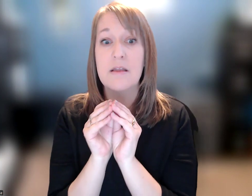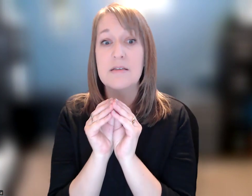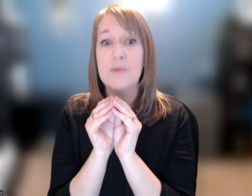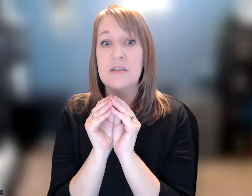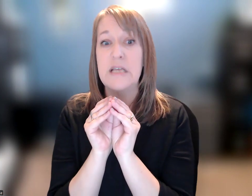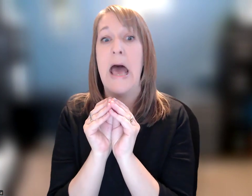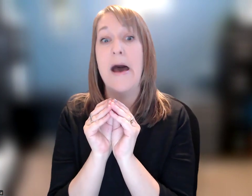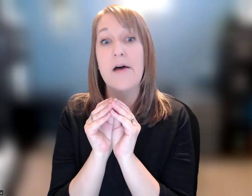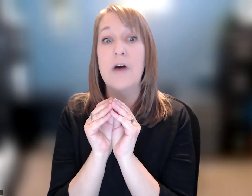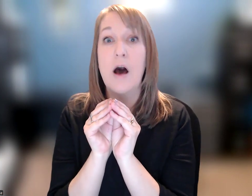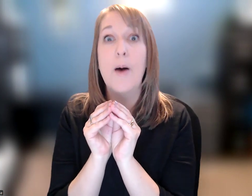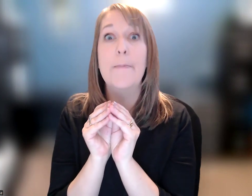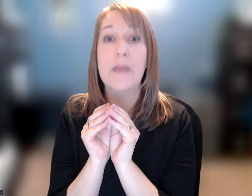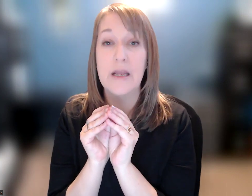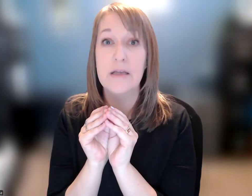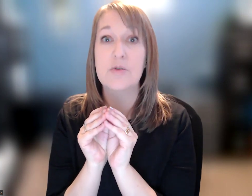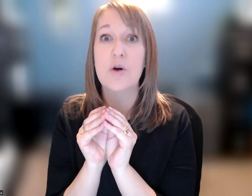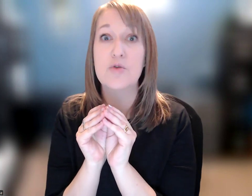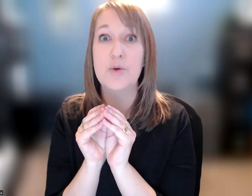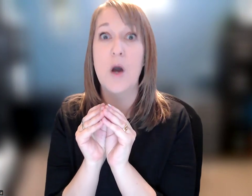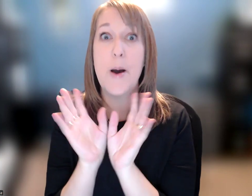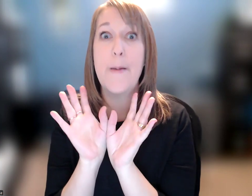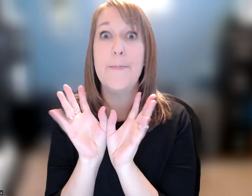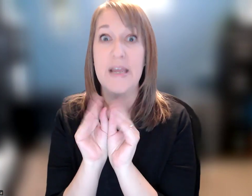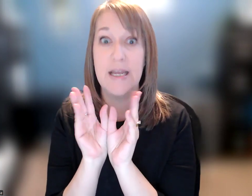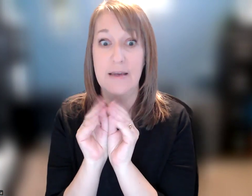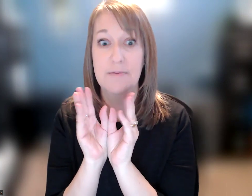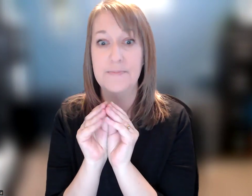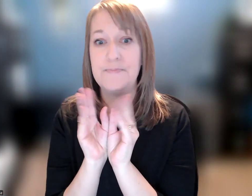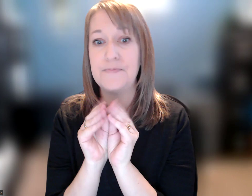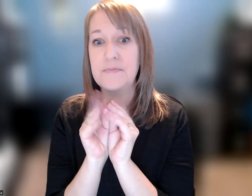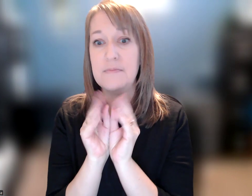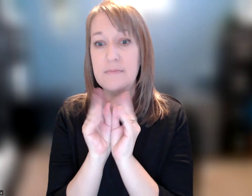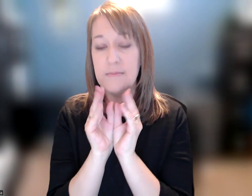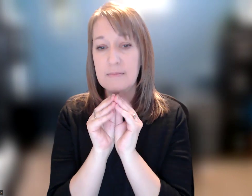This means to have a meeting, to go to a meeting.